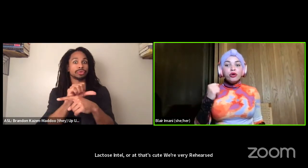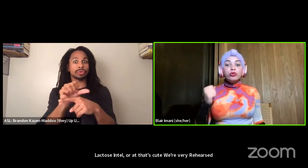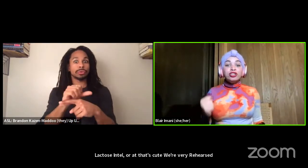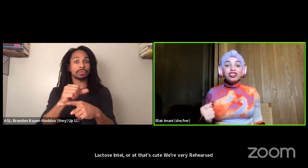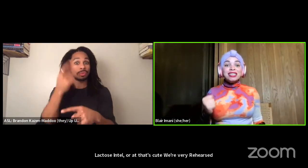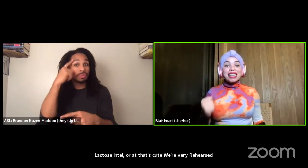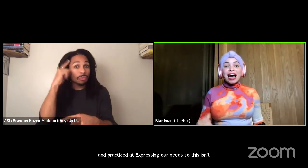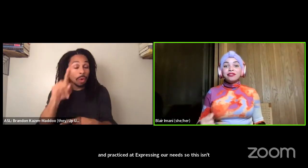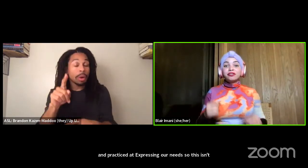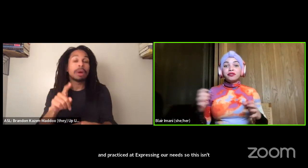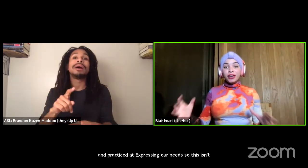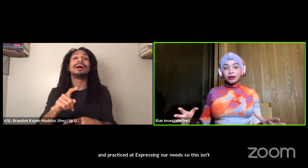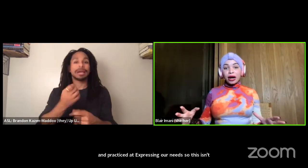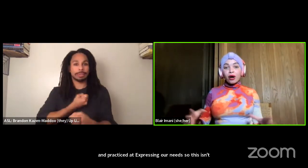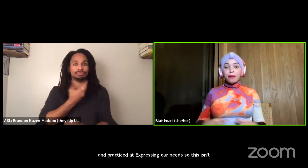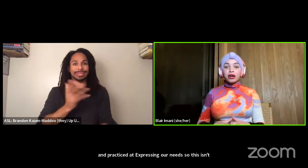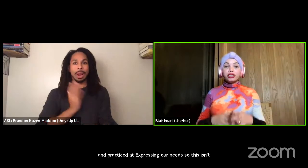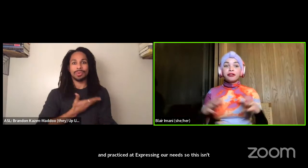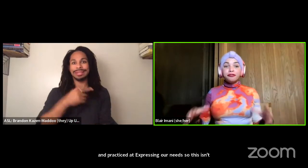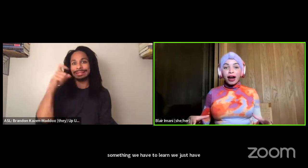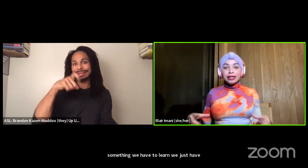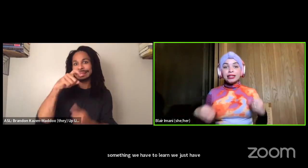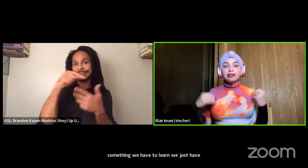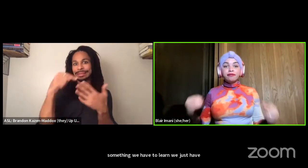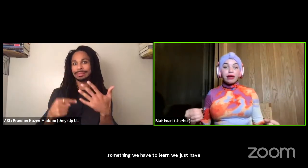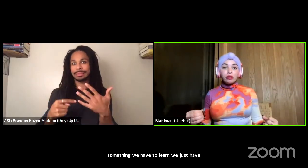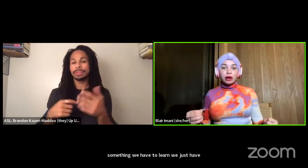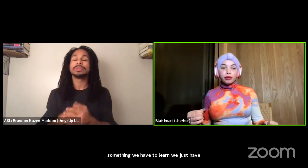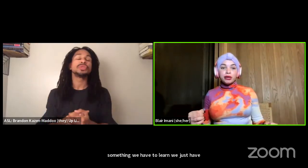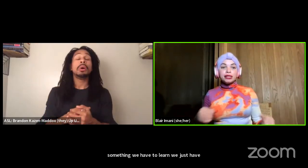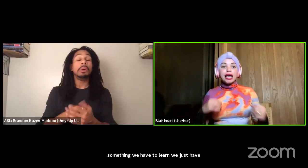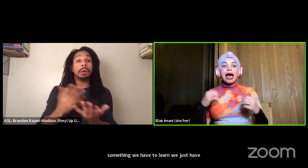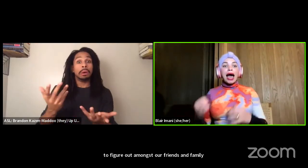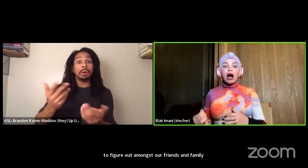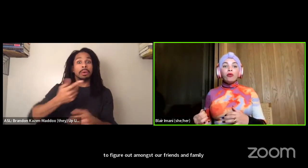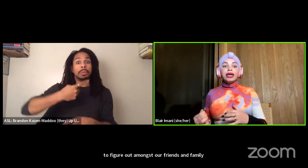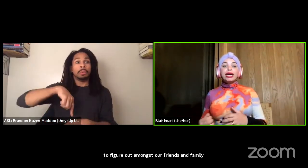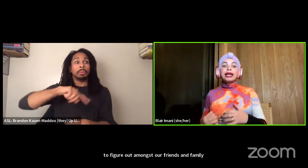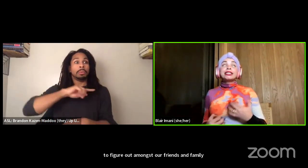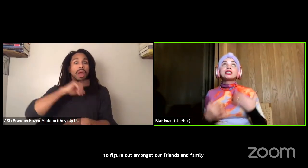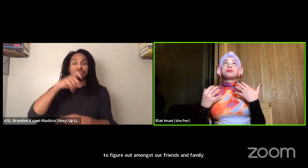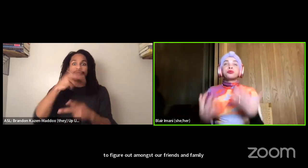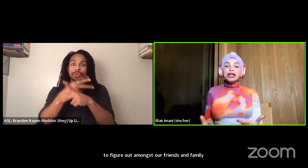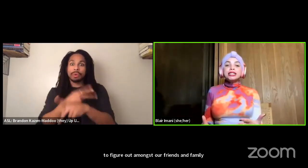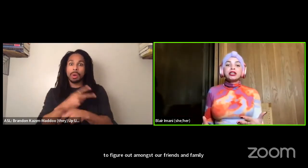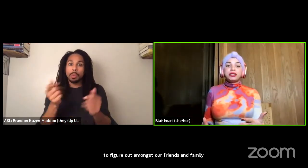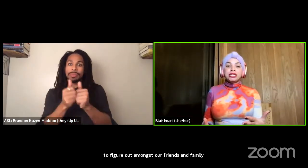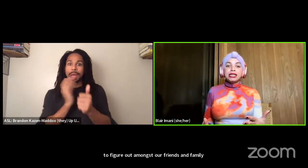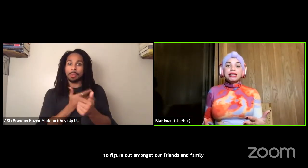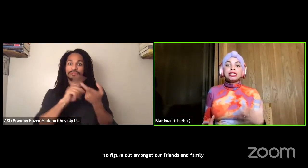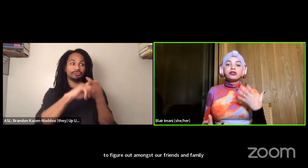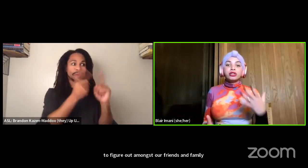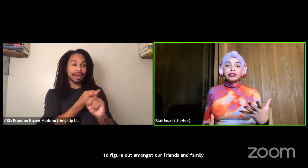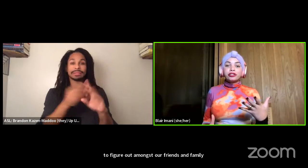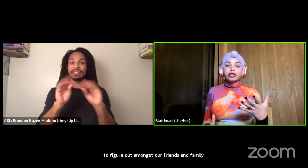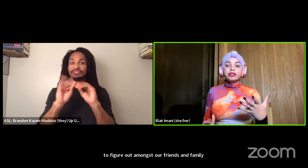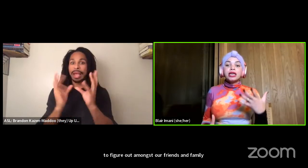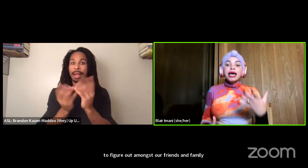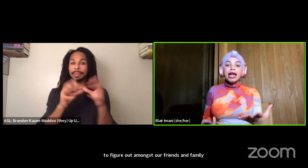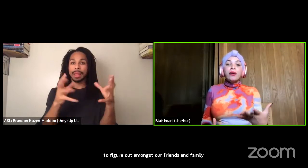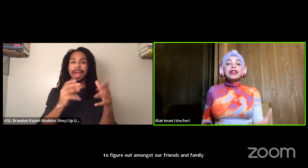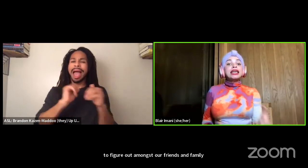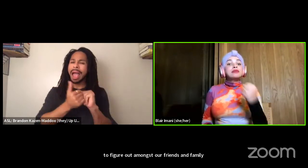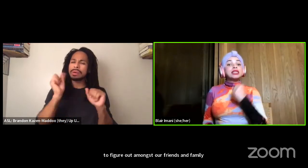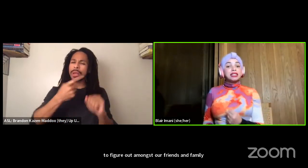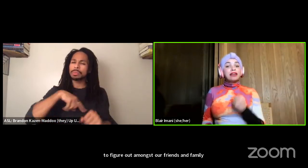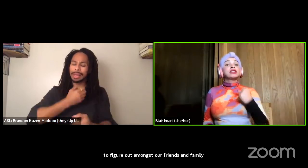learn. We just have to figure out amongst our friends and family members how we can express those needs and those